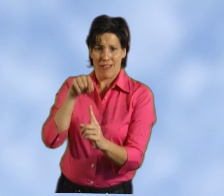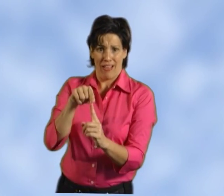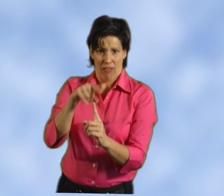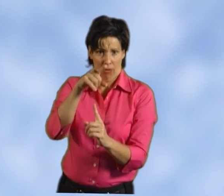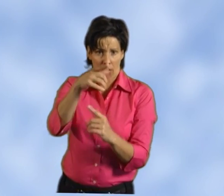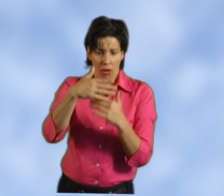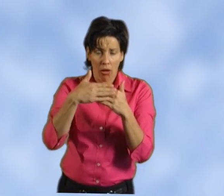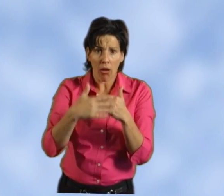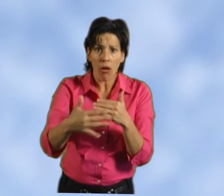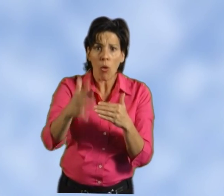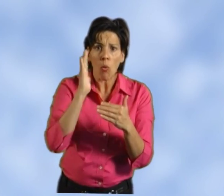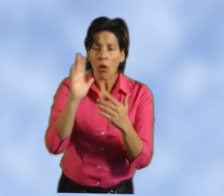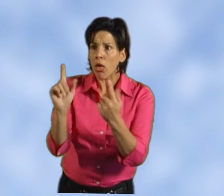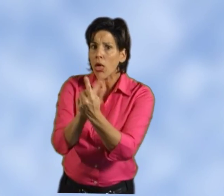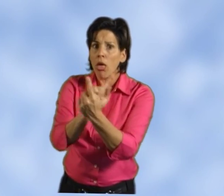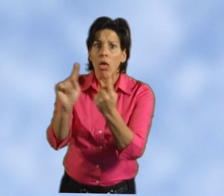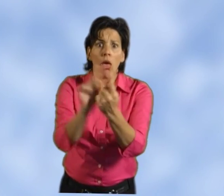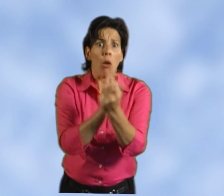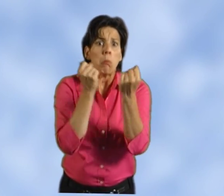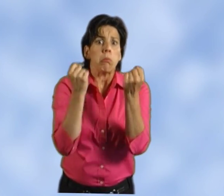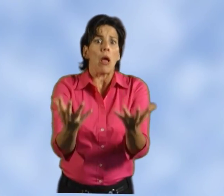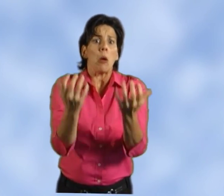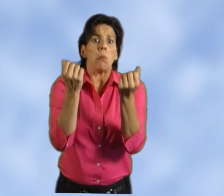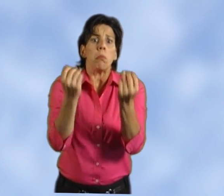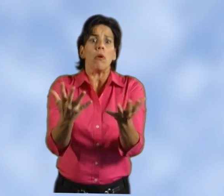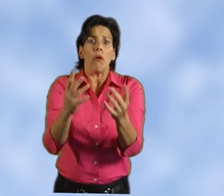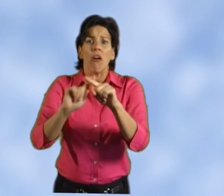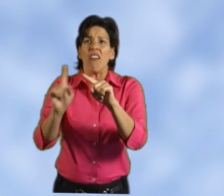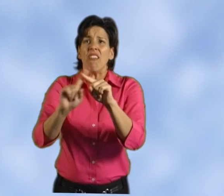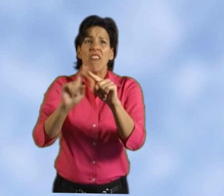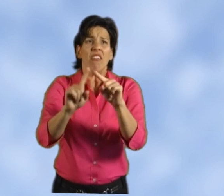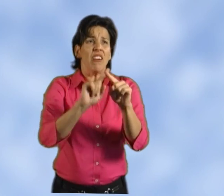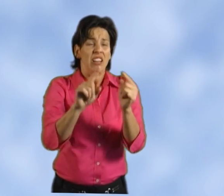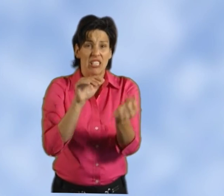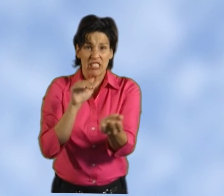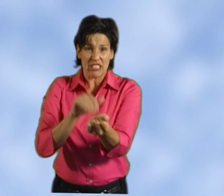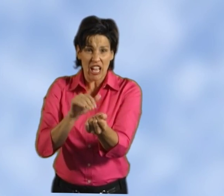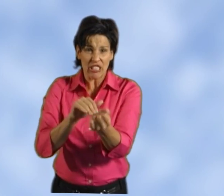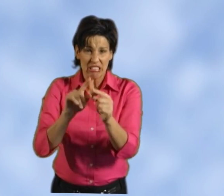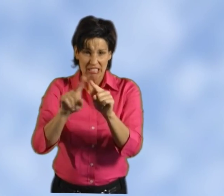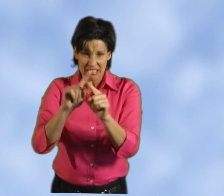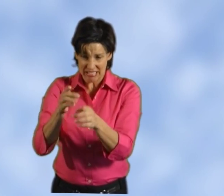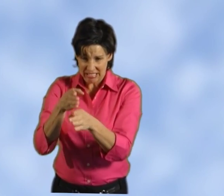At this point, many more healthcare providers are likely to become involved with you.